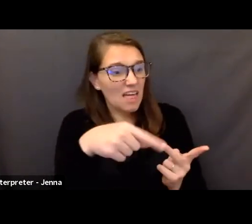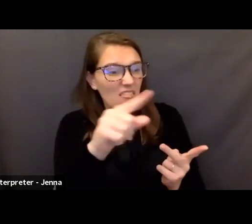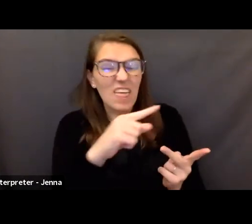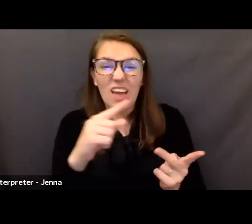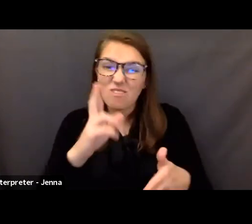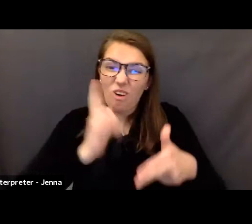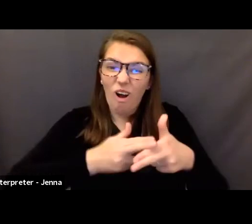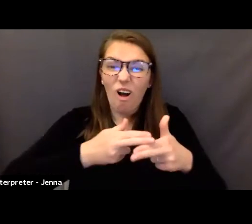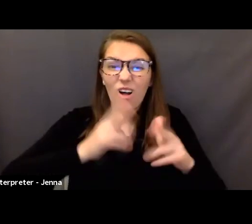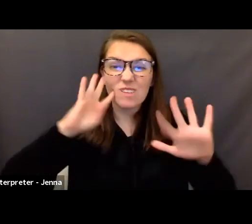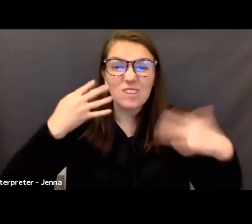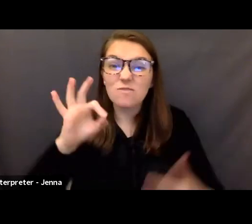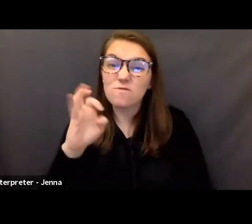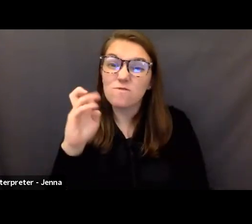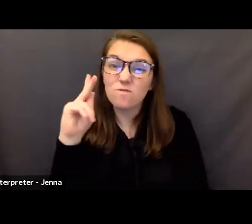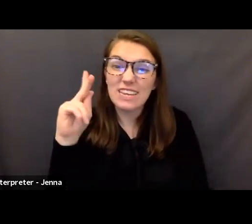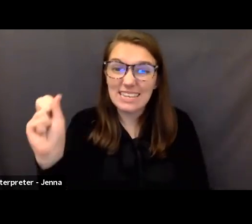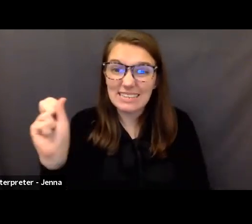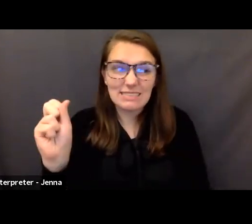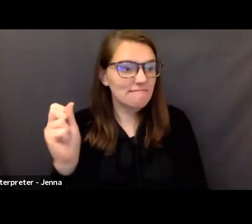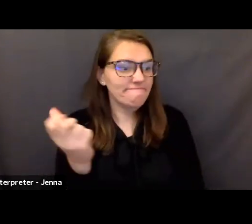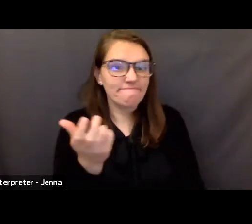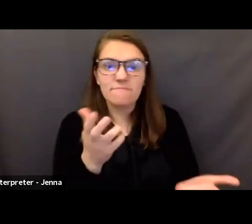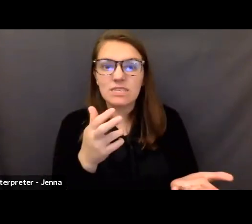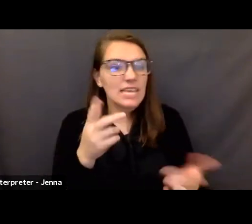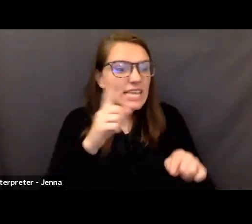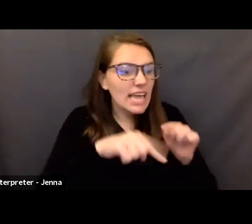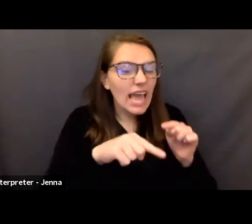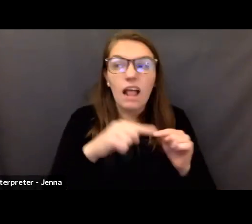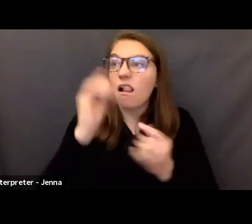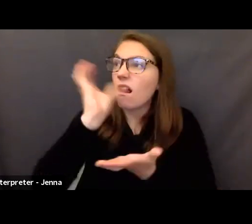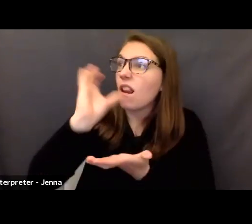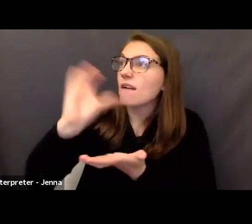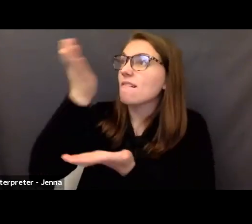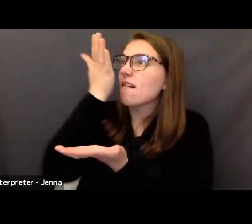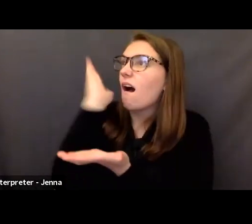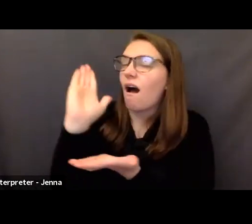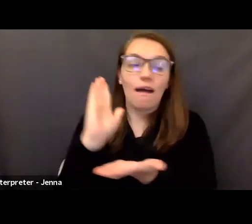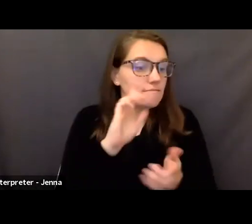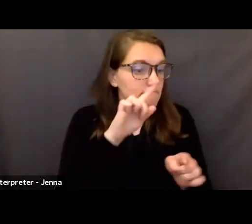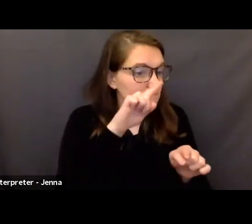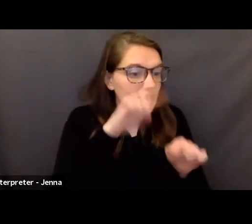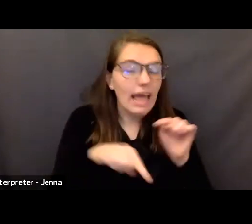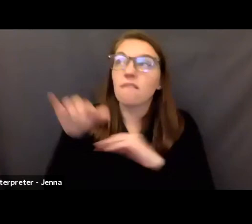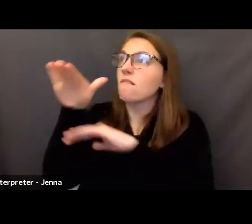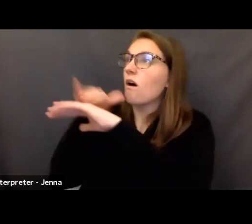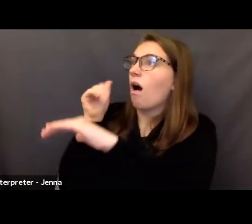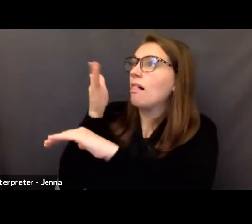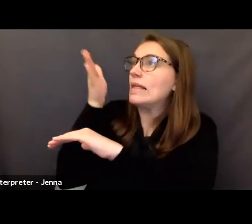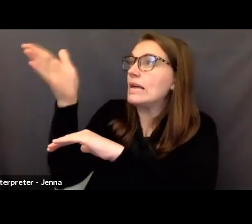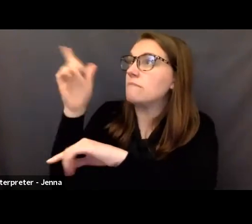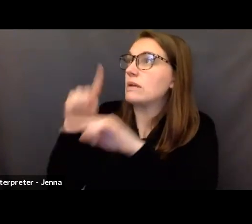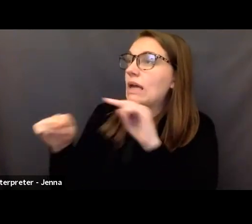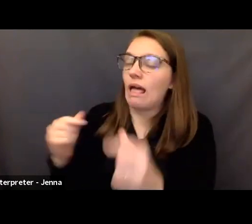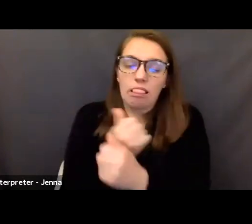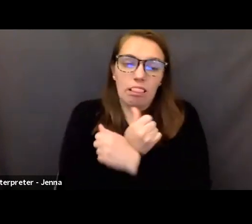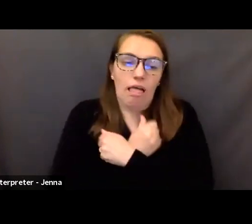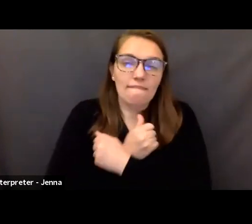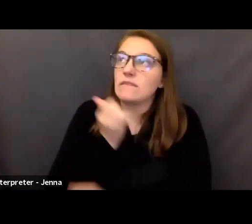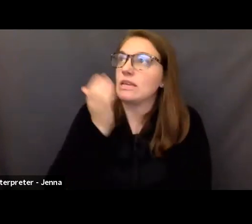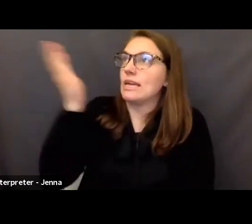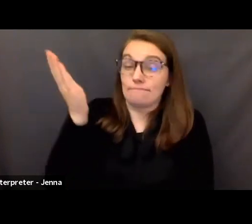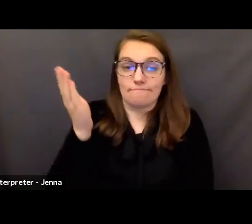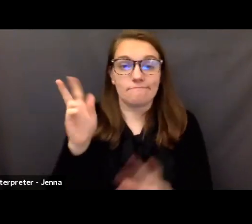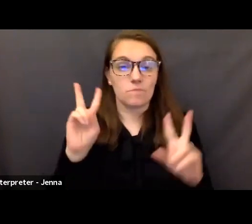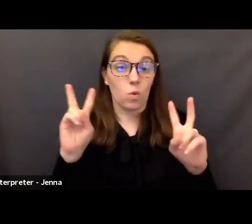are, quote, freaks of a rational nature who cannot seek God, know God, call upon him or love him, end quote.